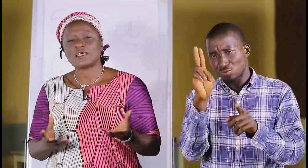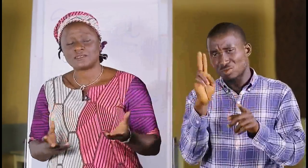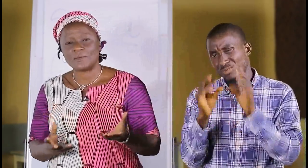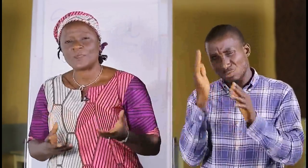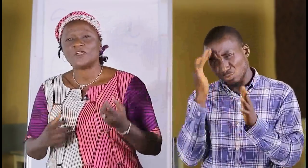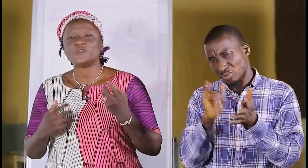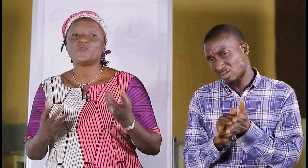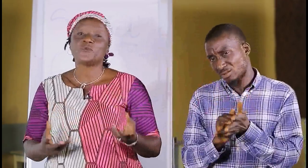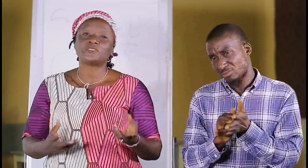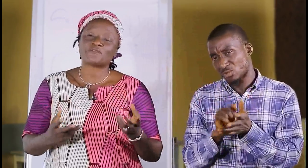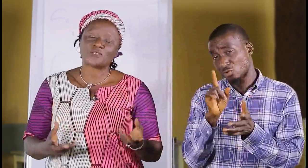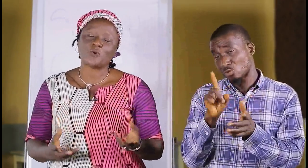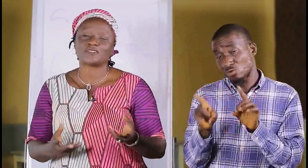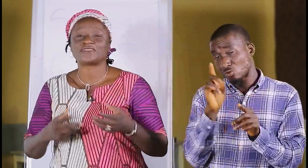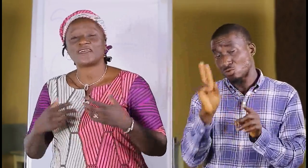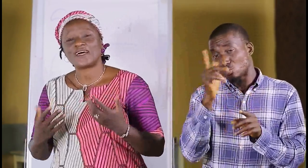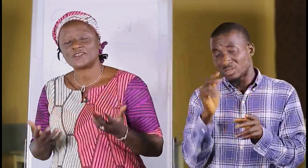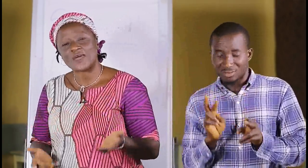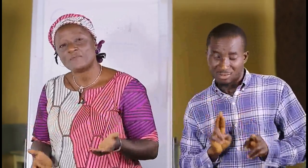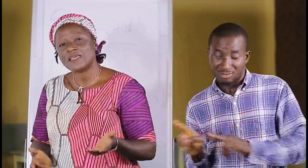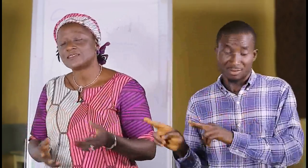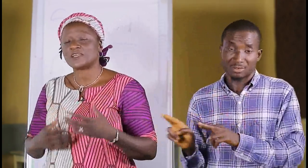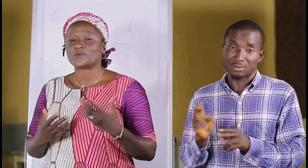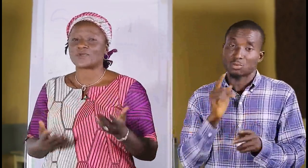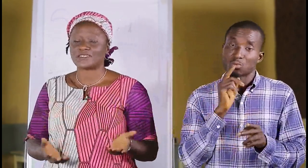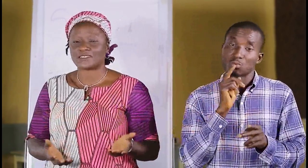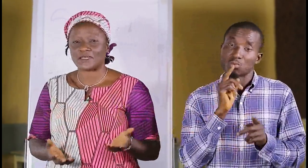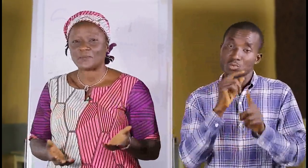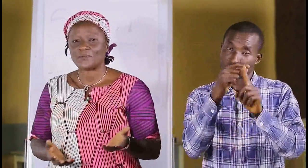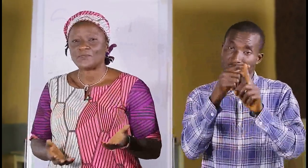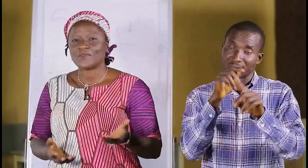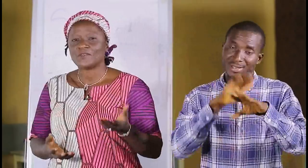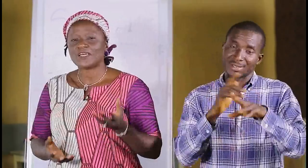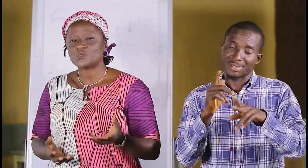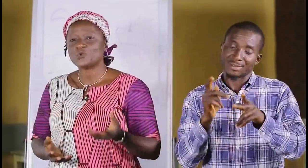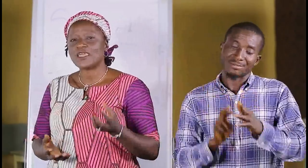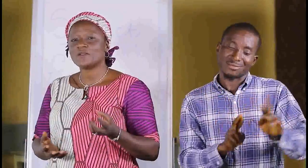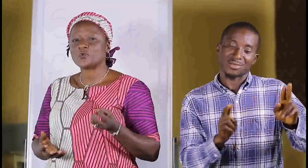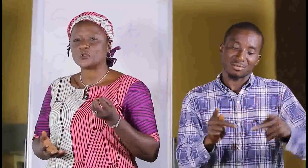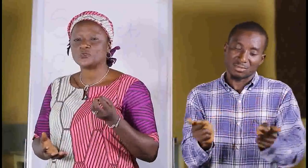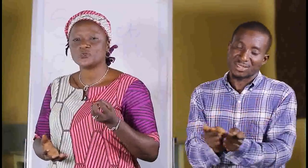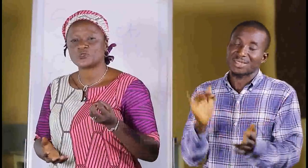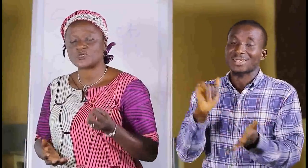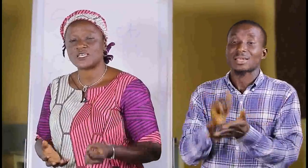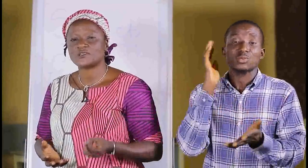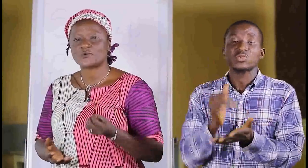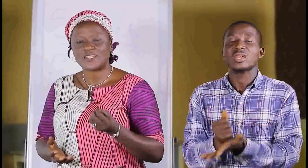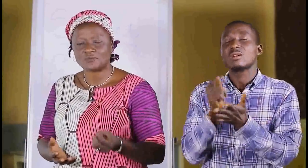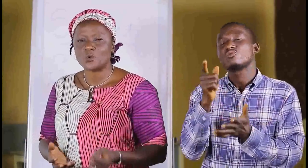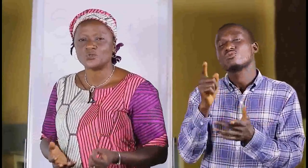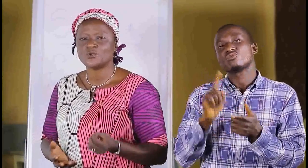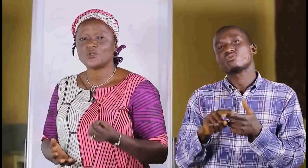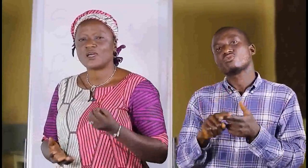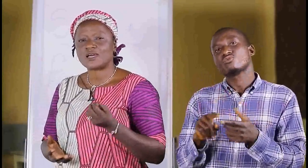you realize them, do you use the right words at the right place at the right time? That will help you sustain the